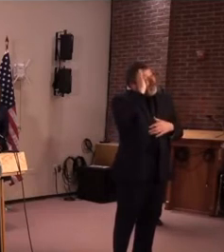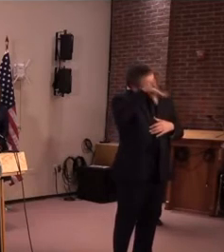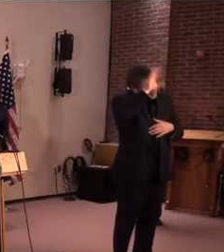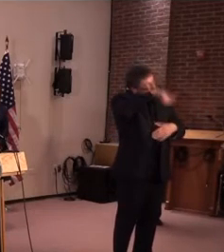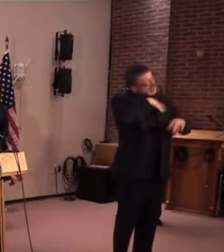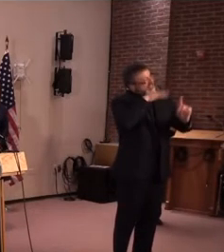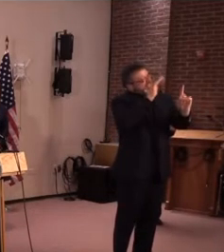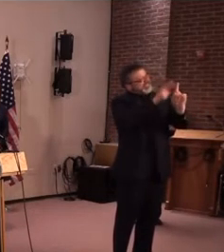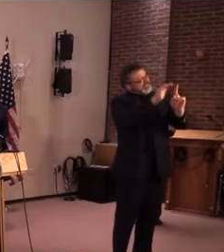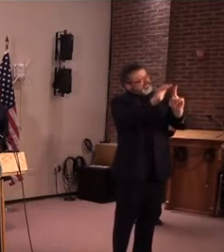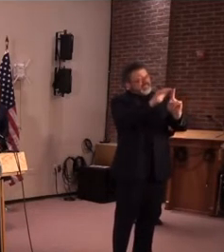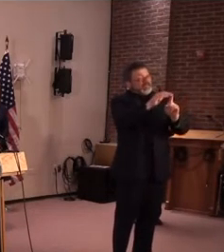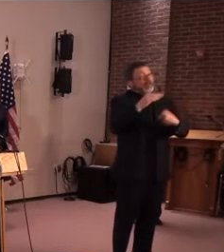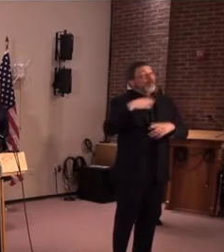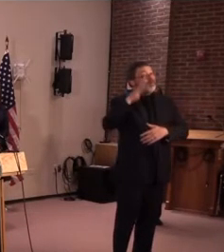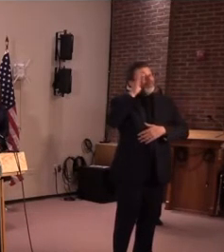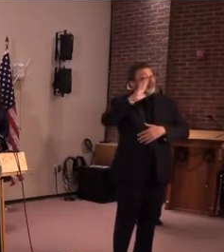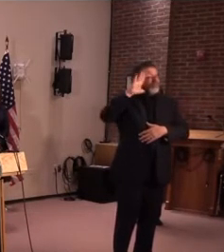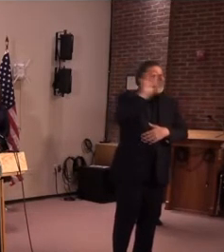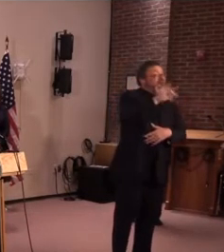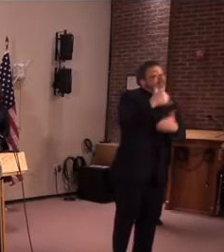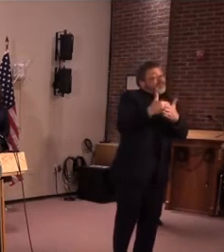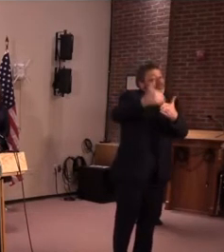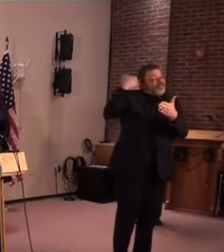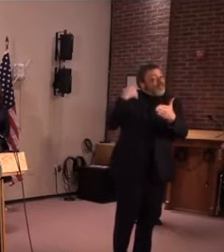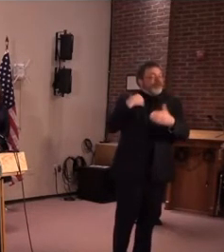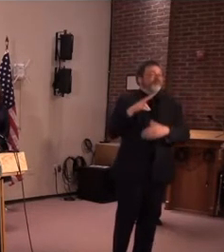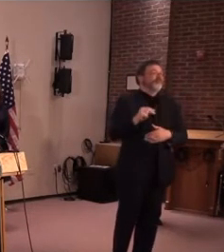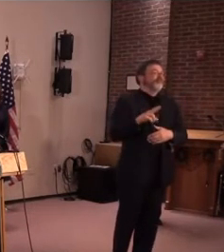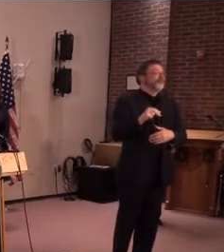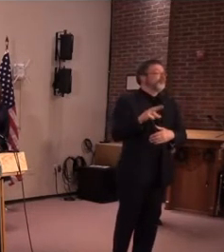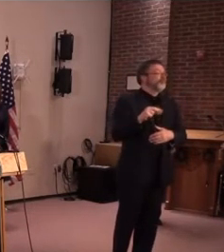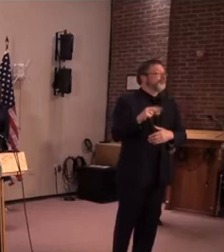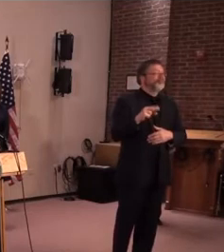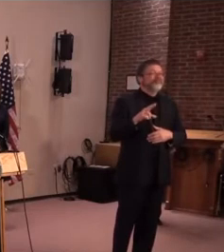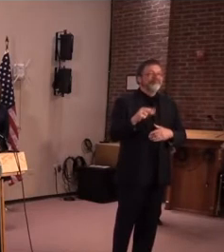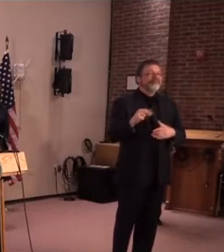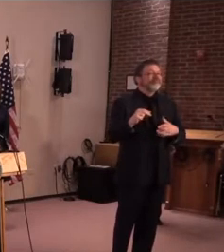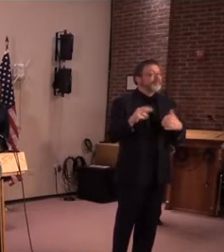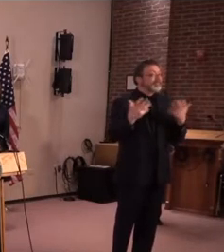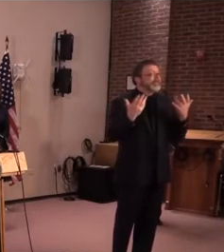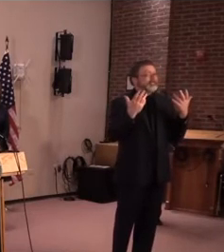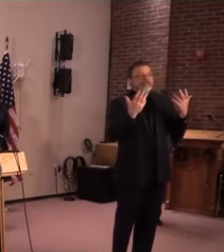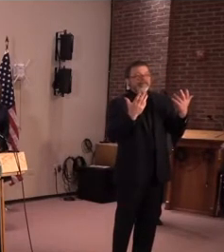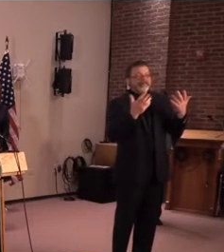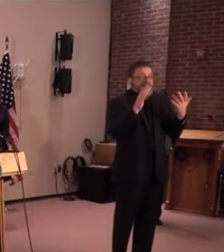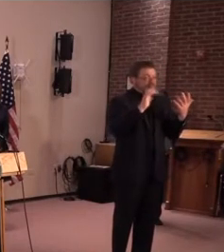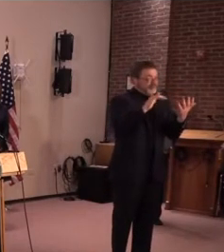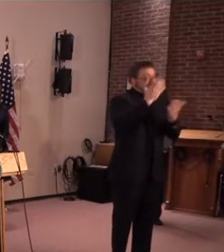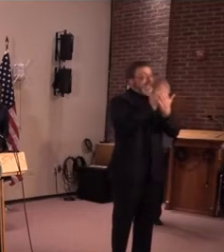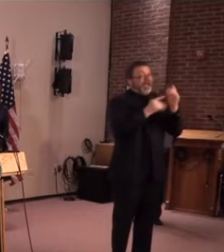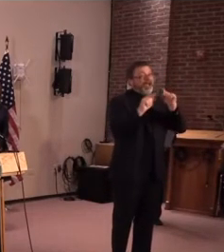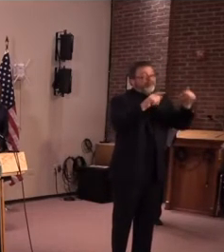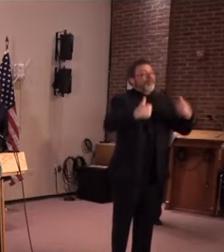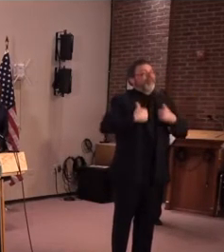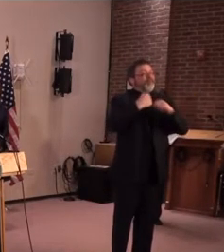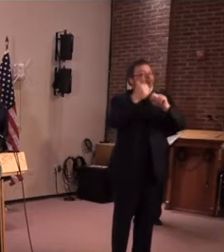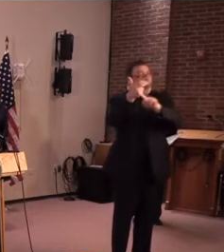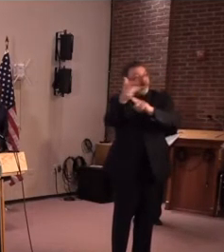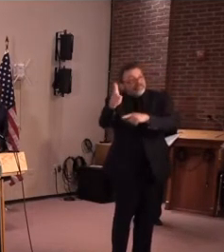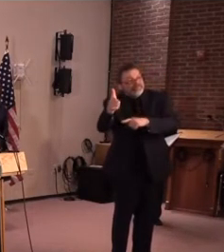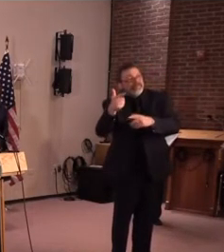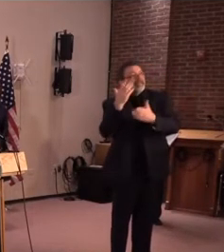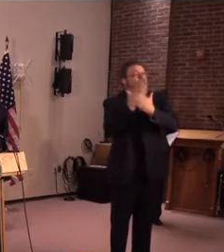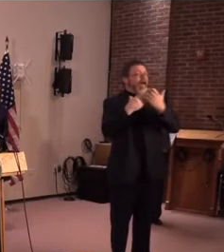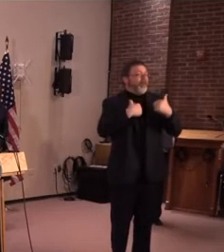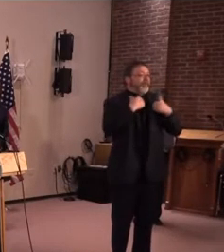needed quickly to help our neighbors and community members currently sheltering in motels and temporary housing. At the same time, many